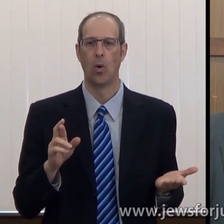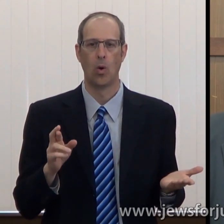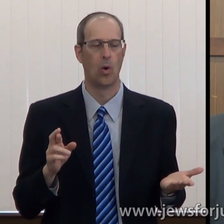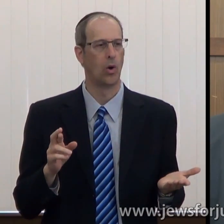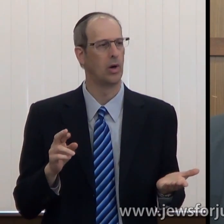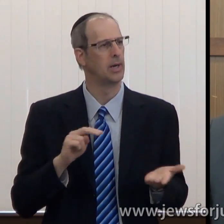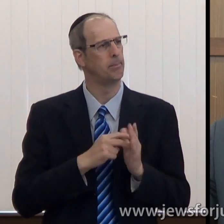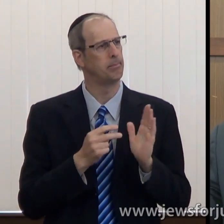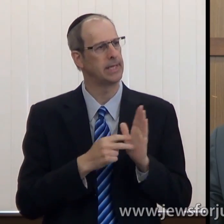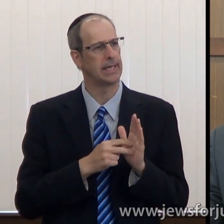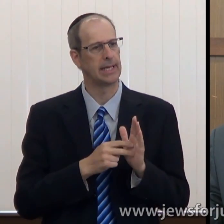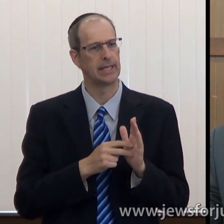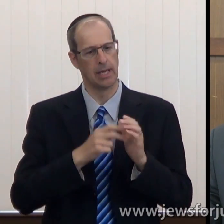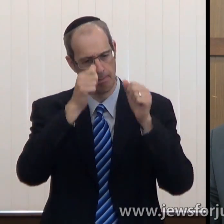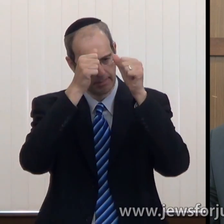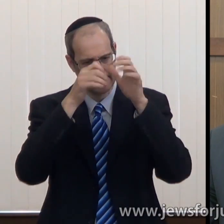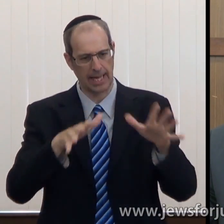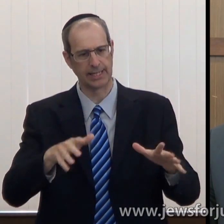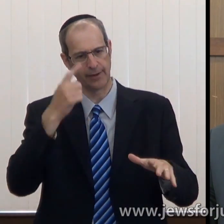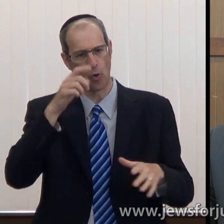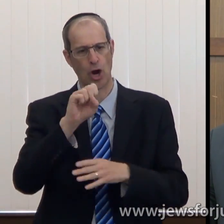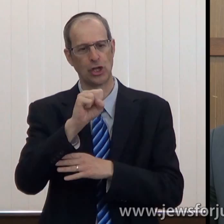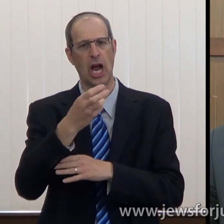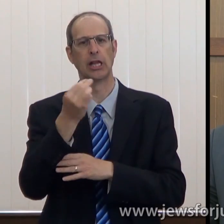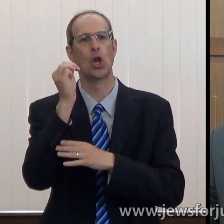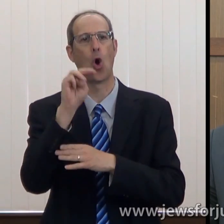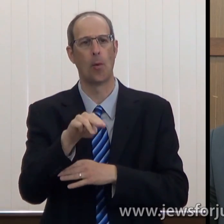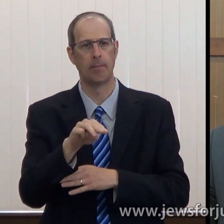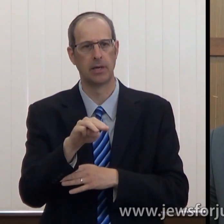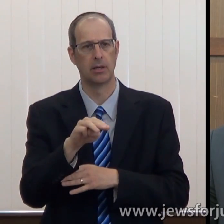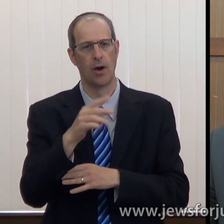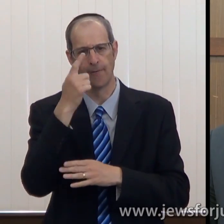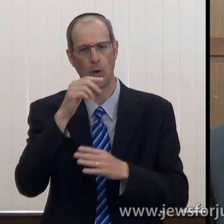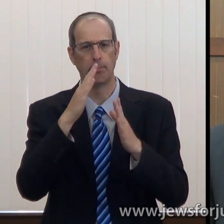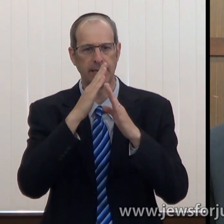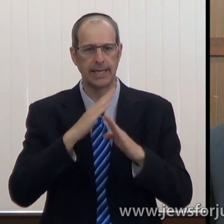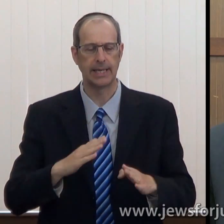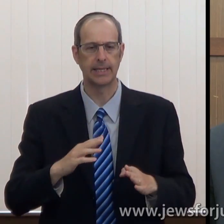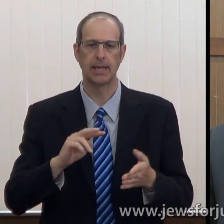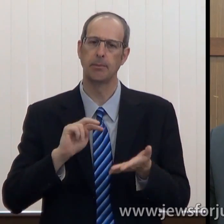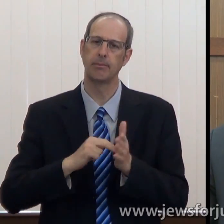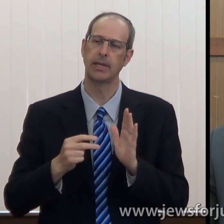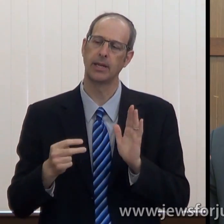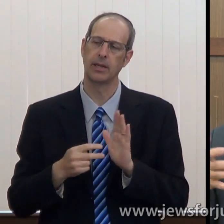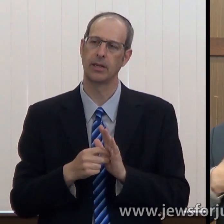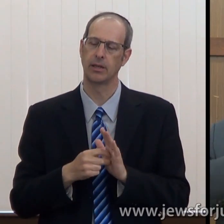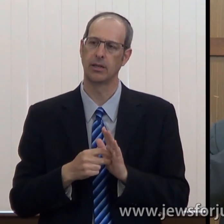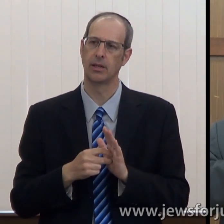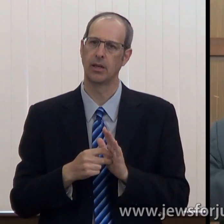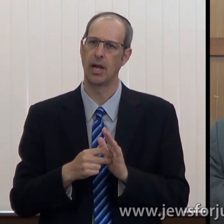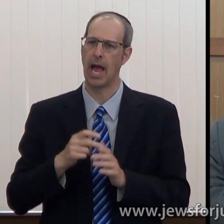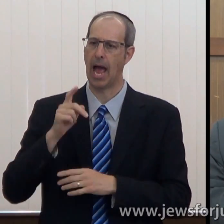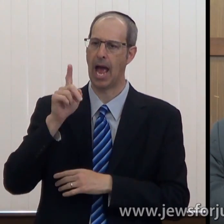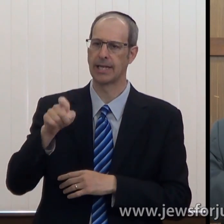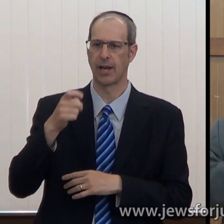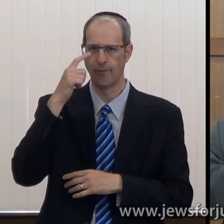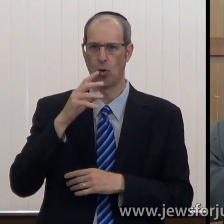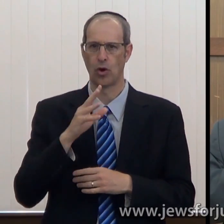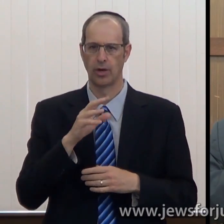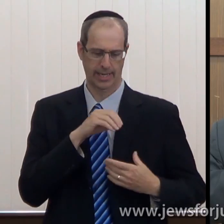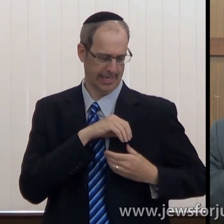the blessing for shalom, for peace, really we're asking for inner